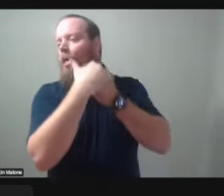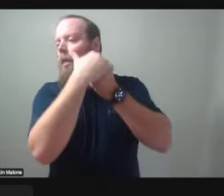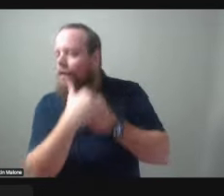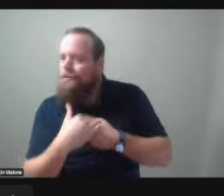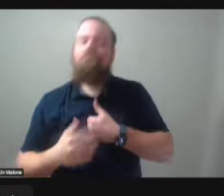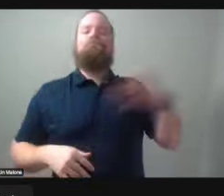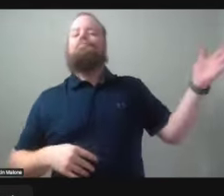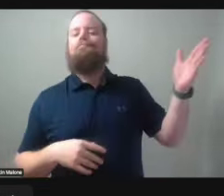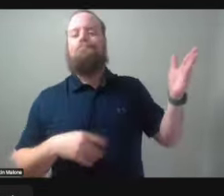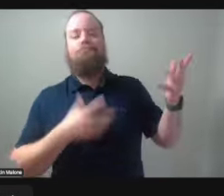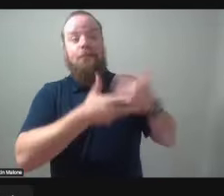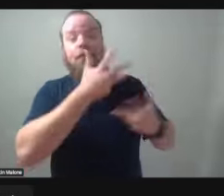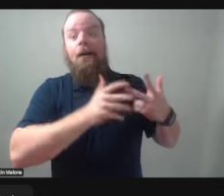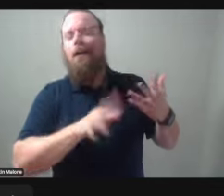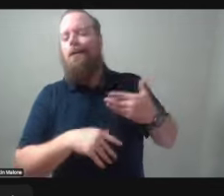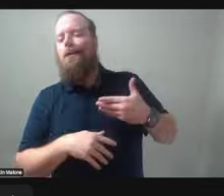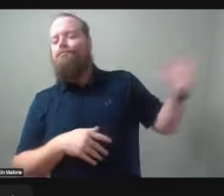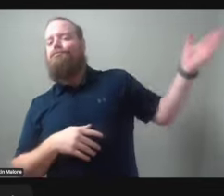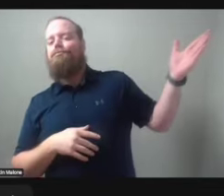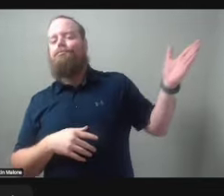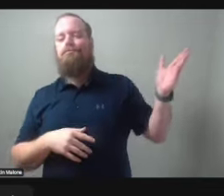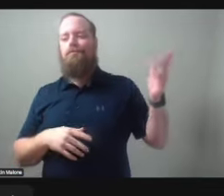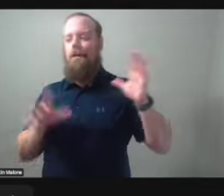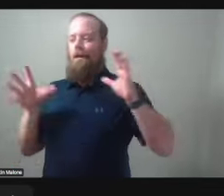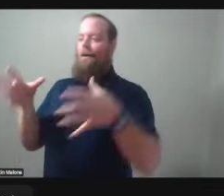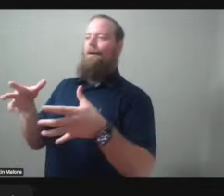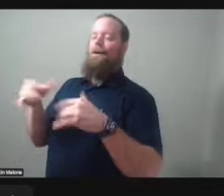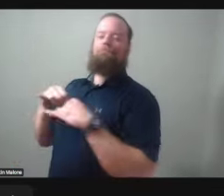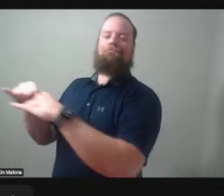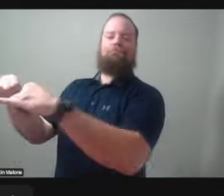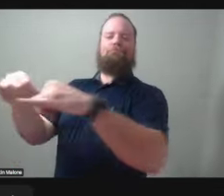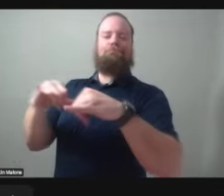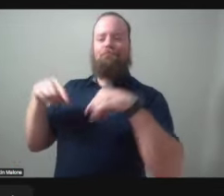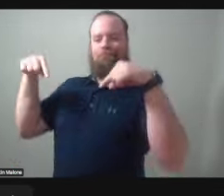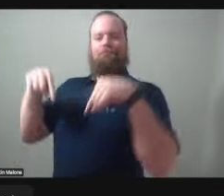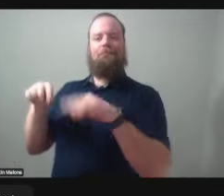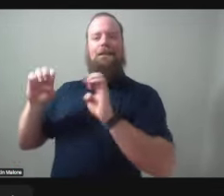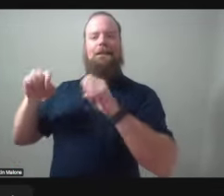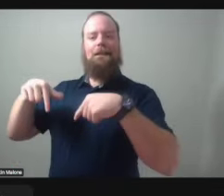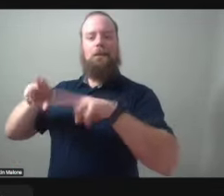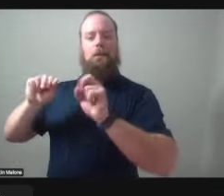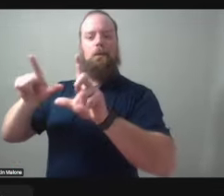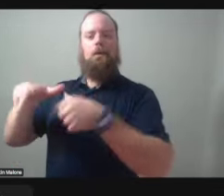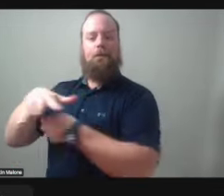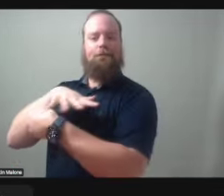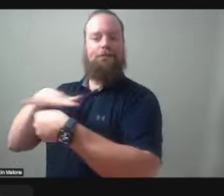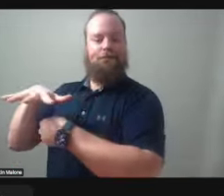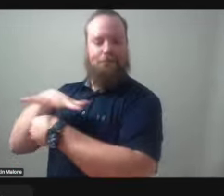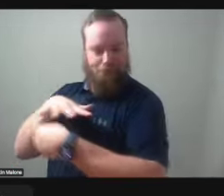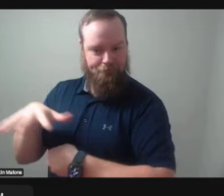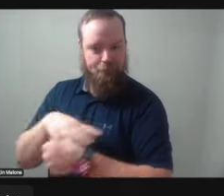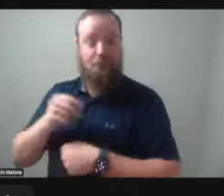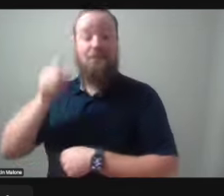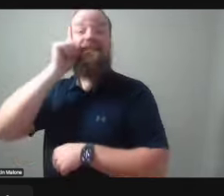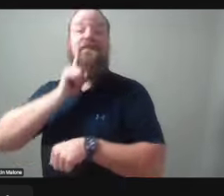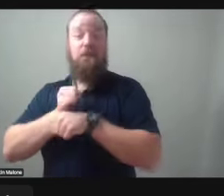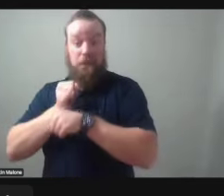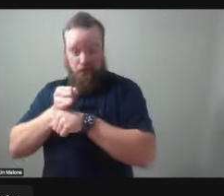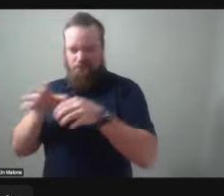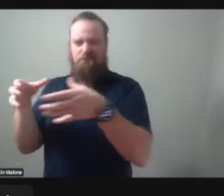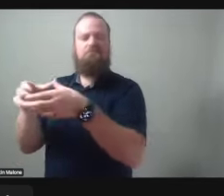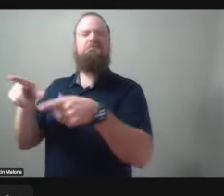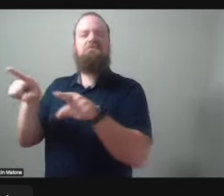to interact with the deaf community. And it's not that they're completely separated from the hearing world, but they